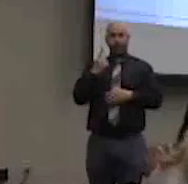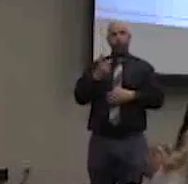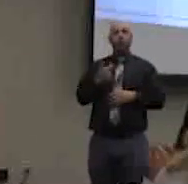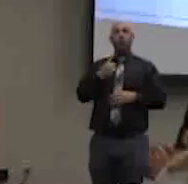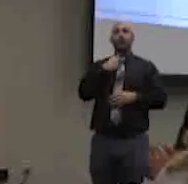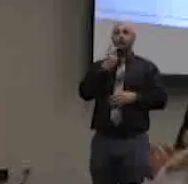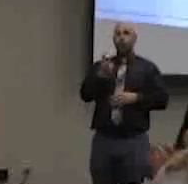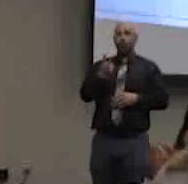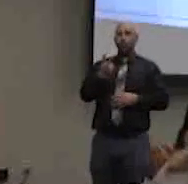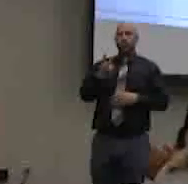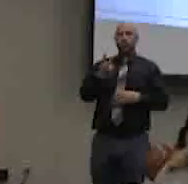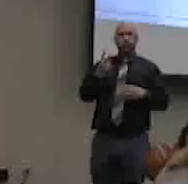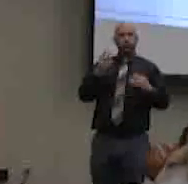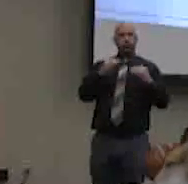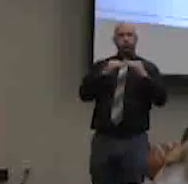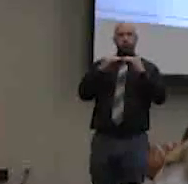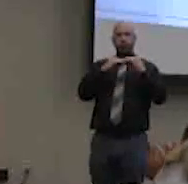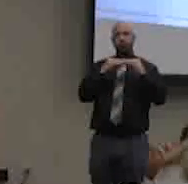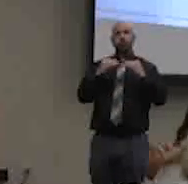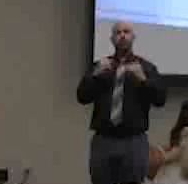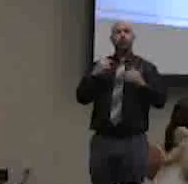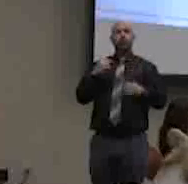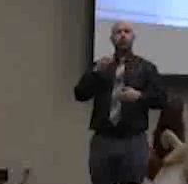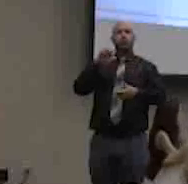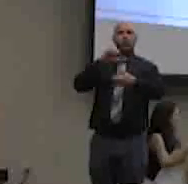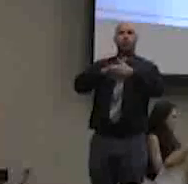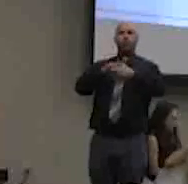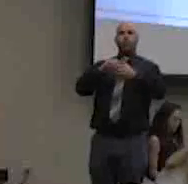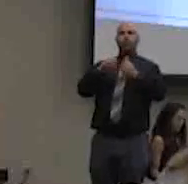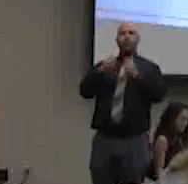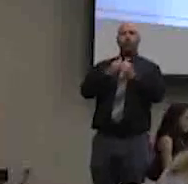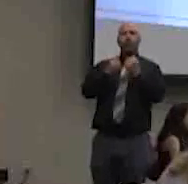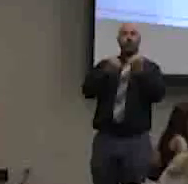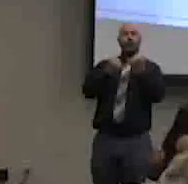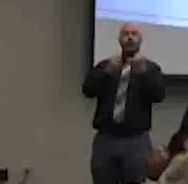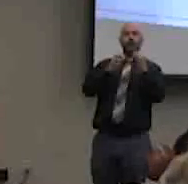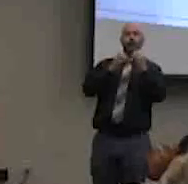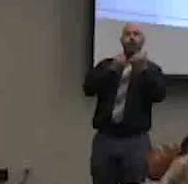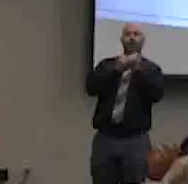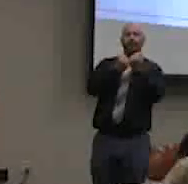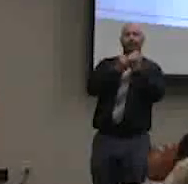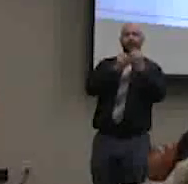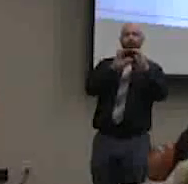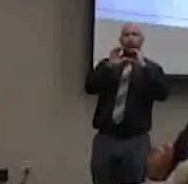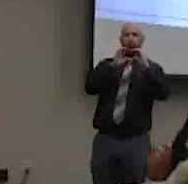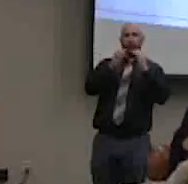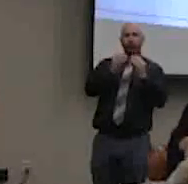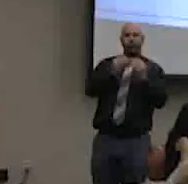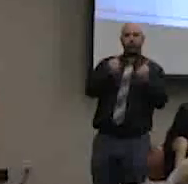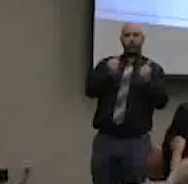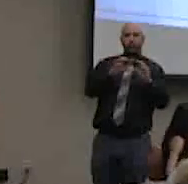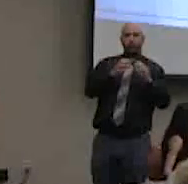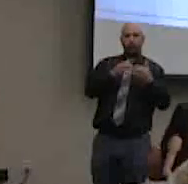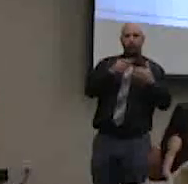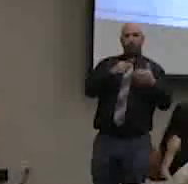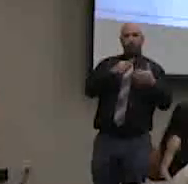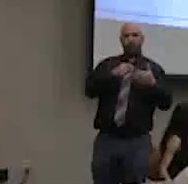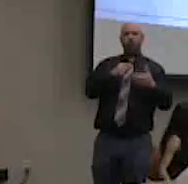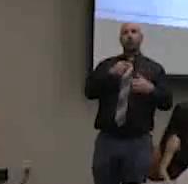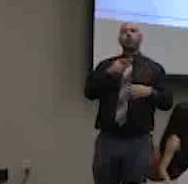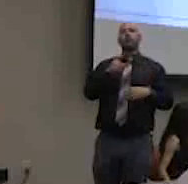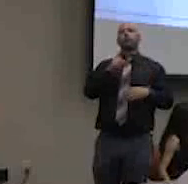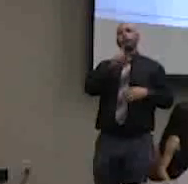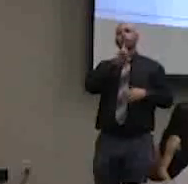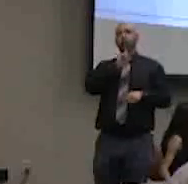We partnered with the Advocacy Communications Solutions Group to really think about how do we message